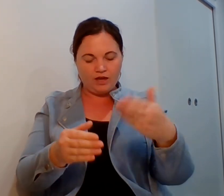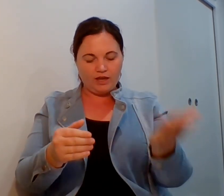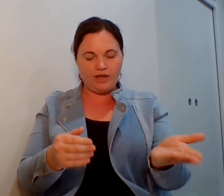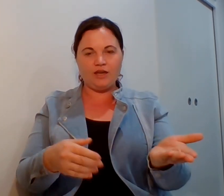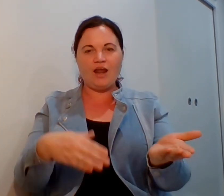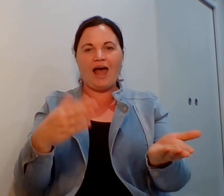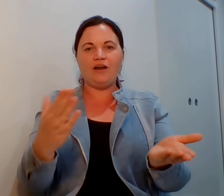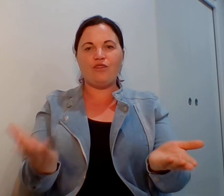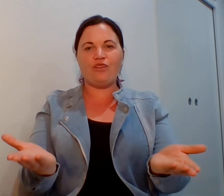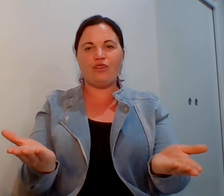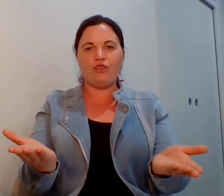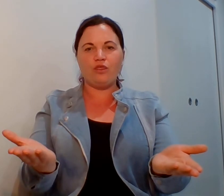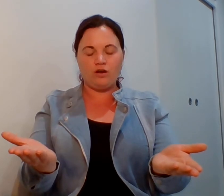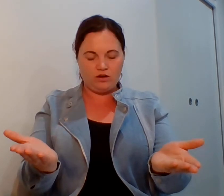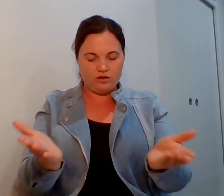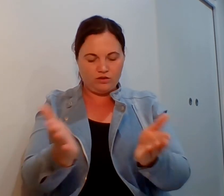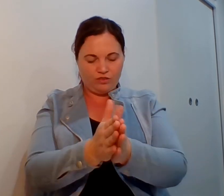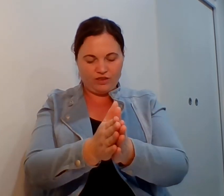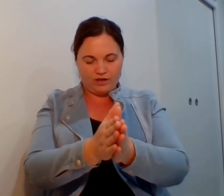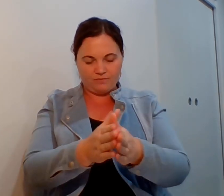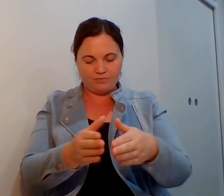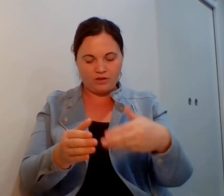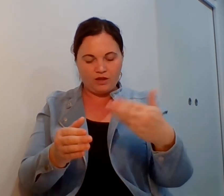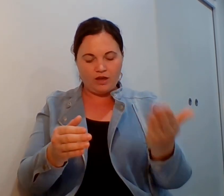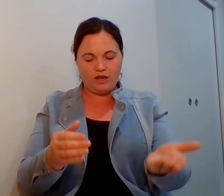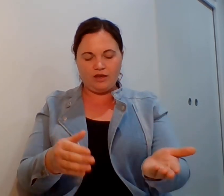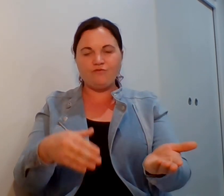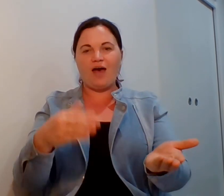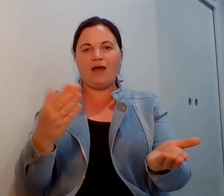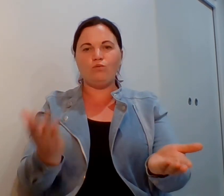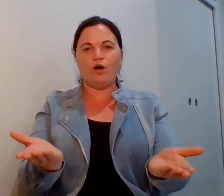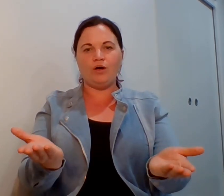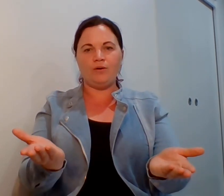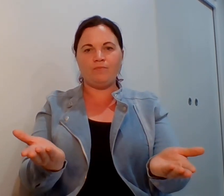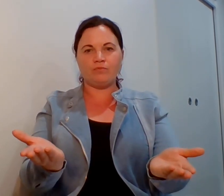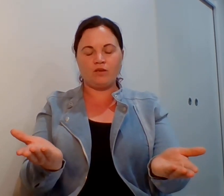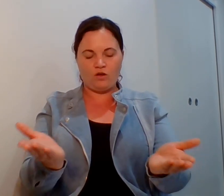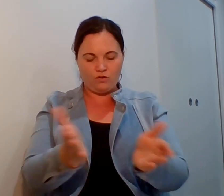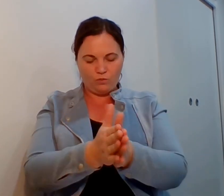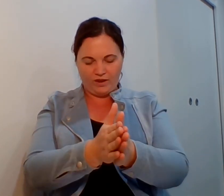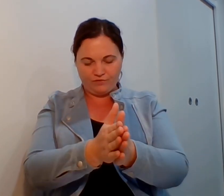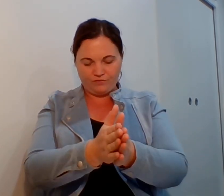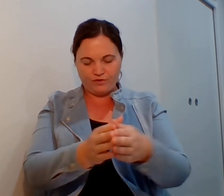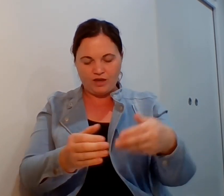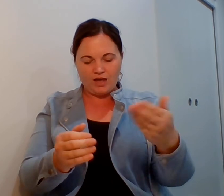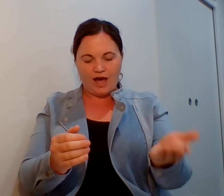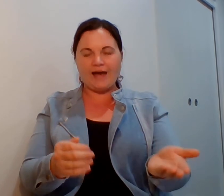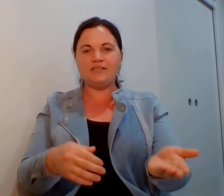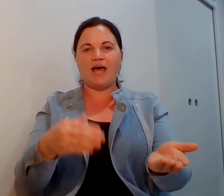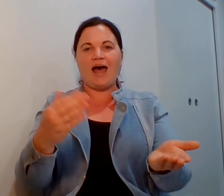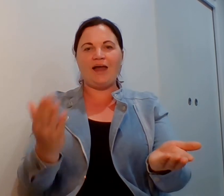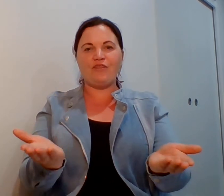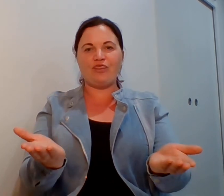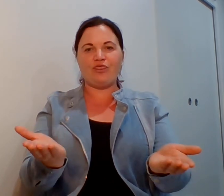In. Add s. Thin. If. Add w. Whiff. Under. Add s.